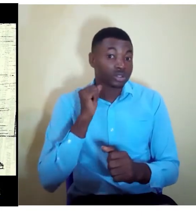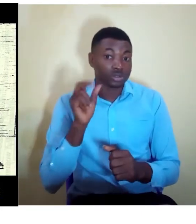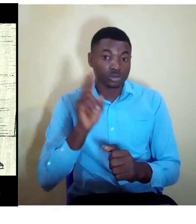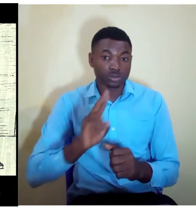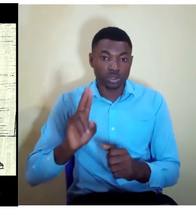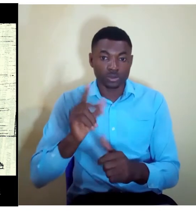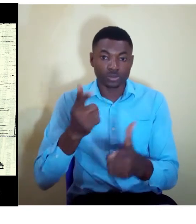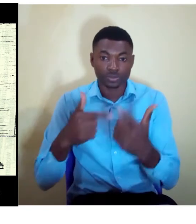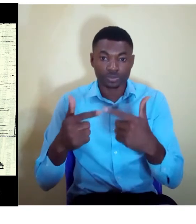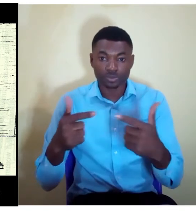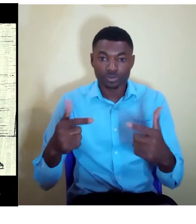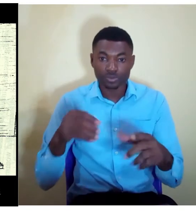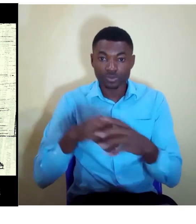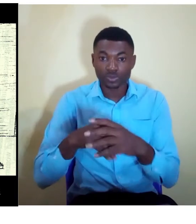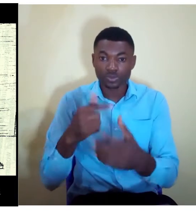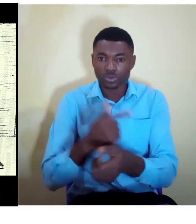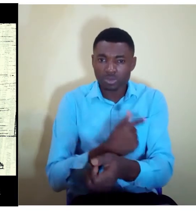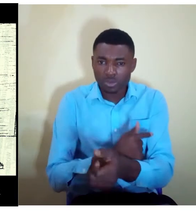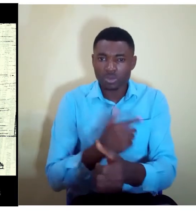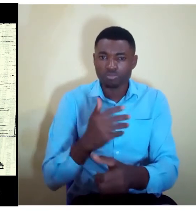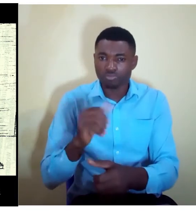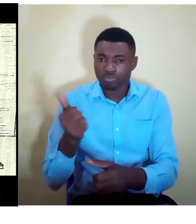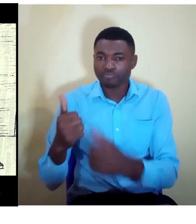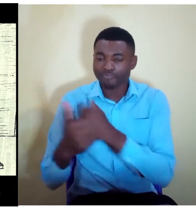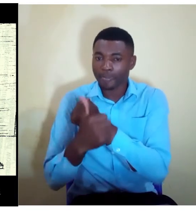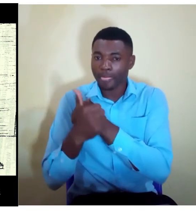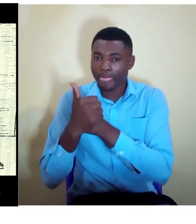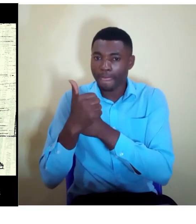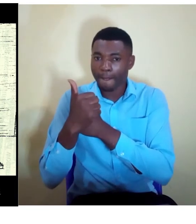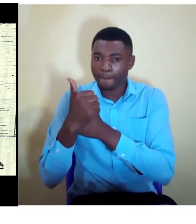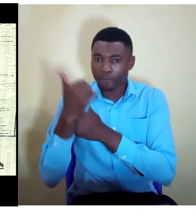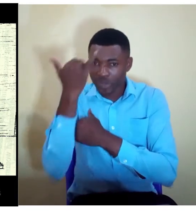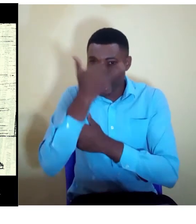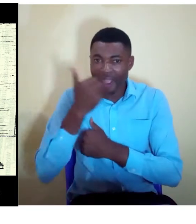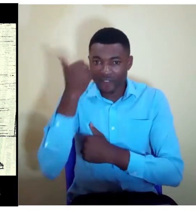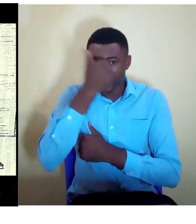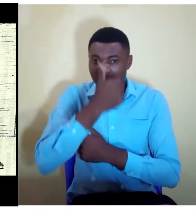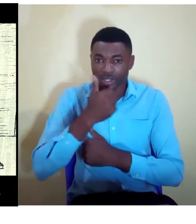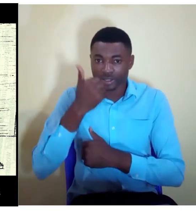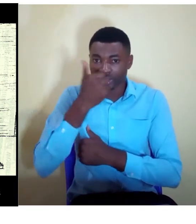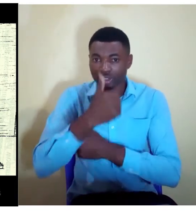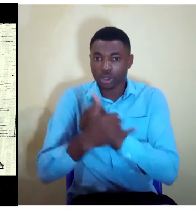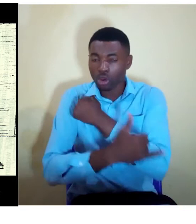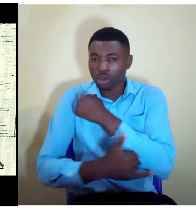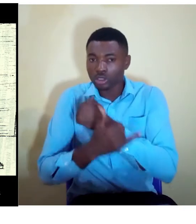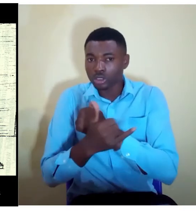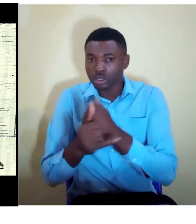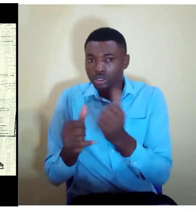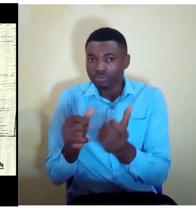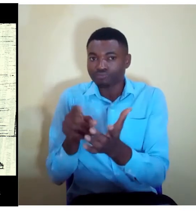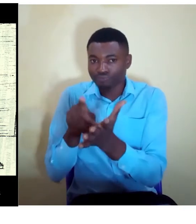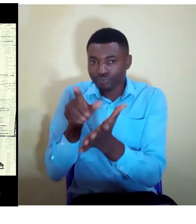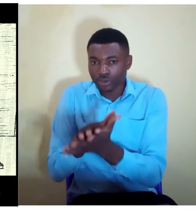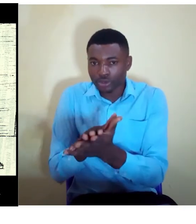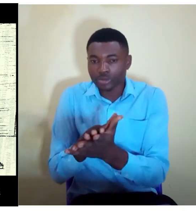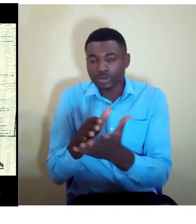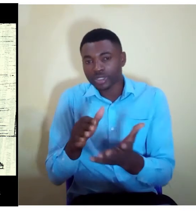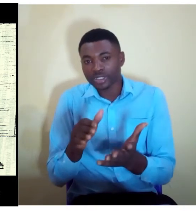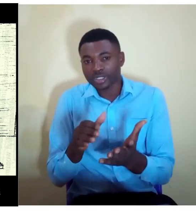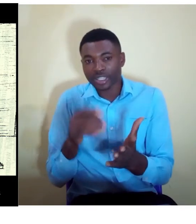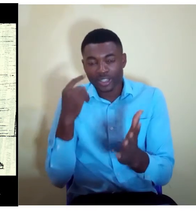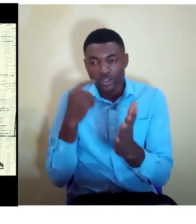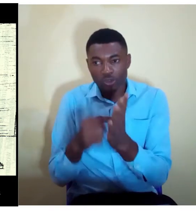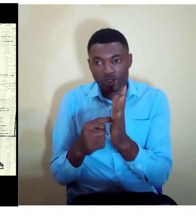Foster's use of sign language in Ghana and other African countries is well documented with artifacts and interviews, including